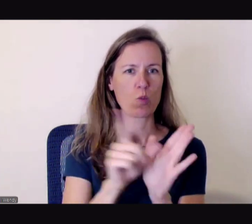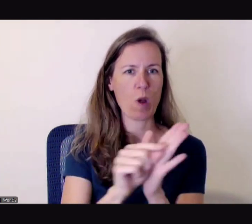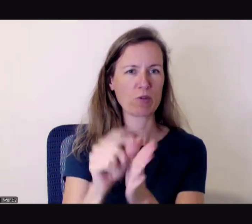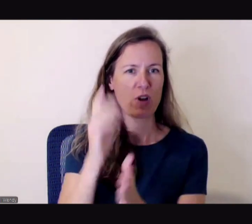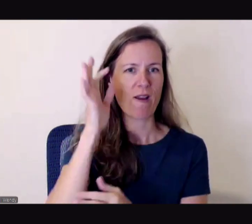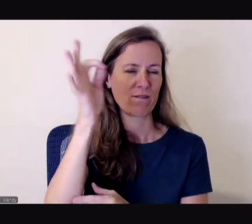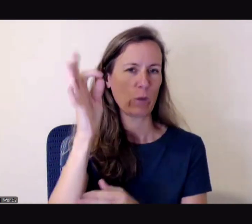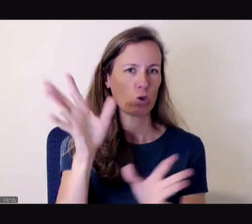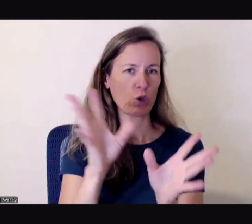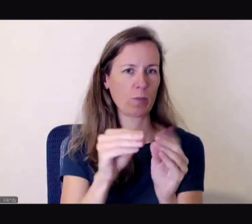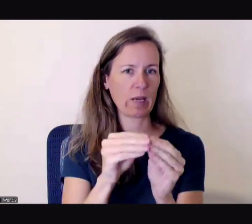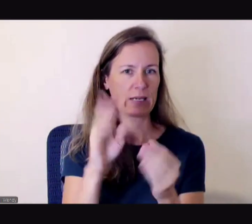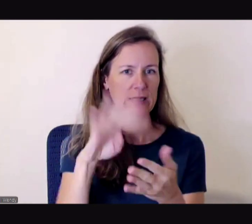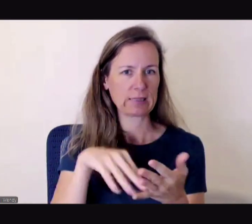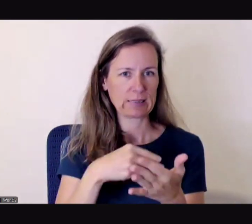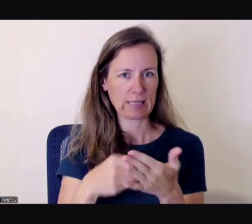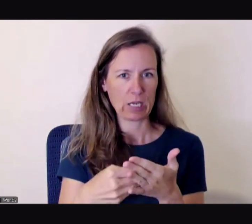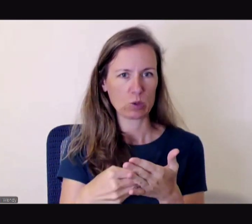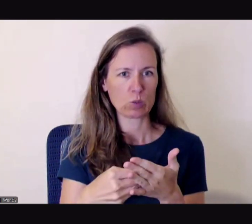prior to Election Day.